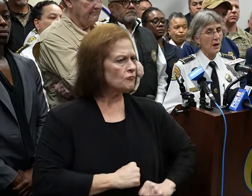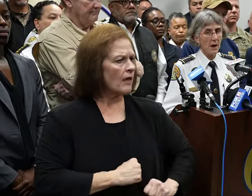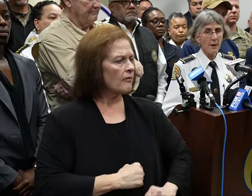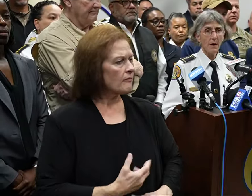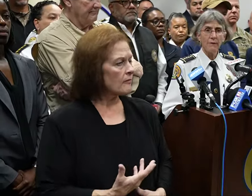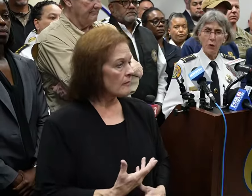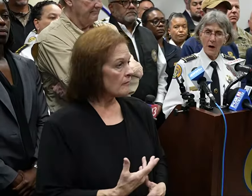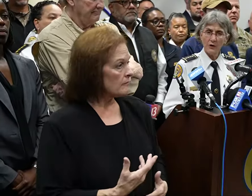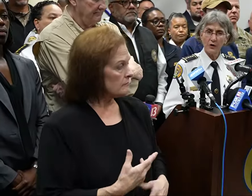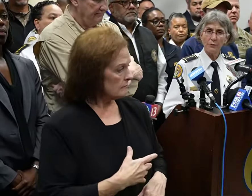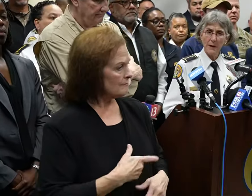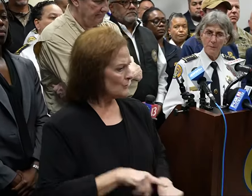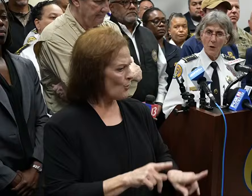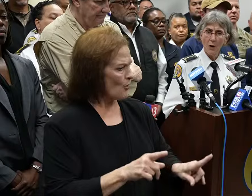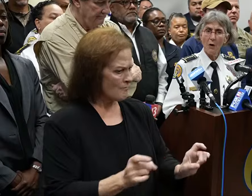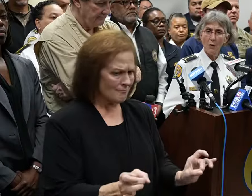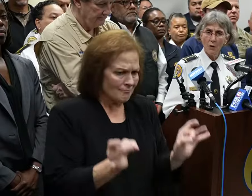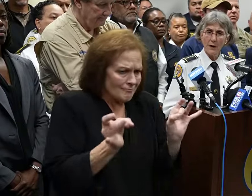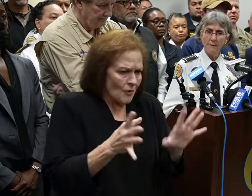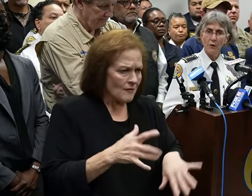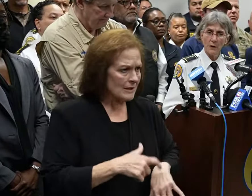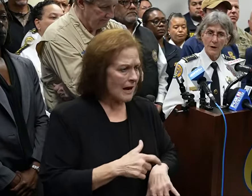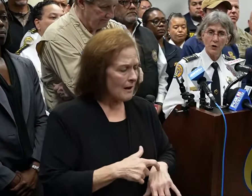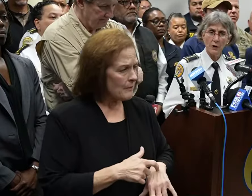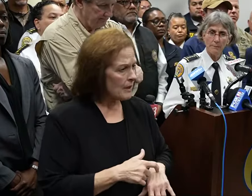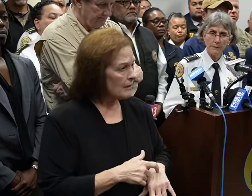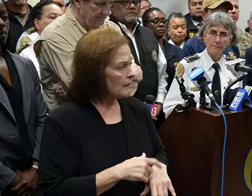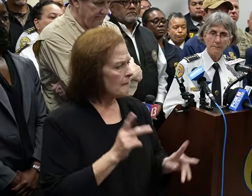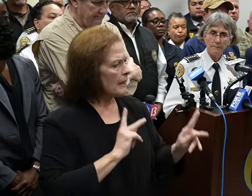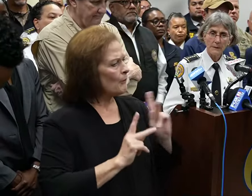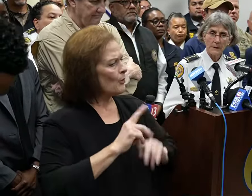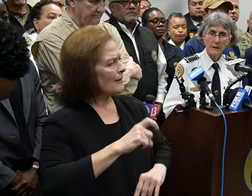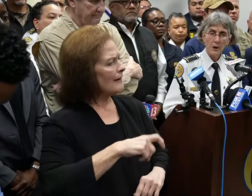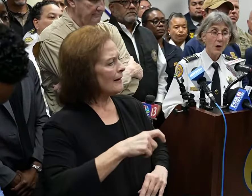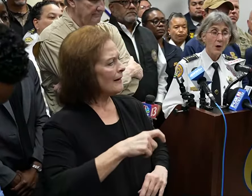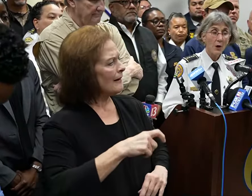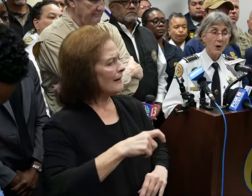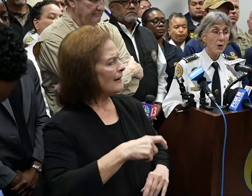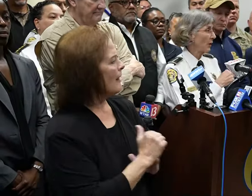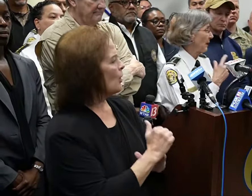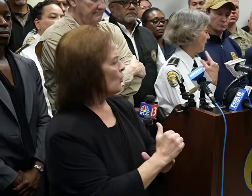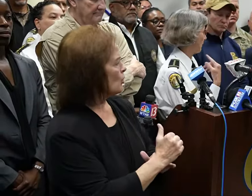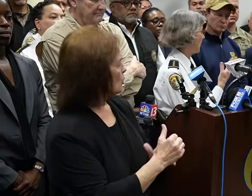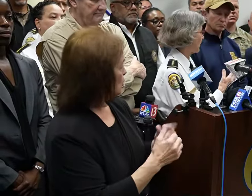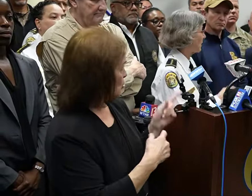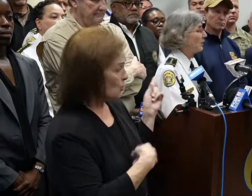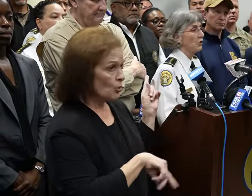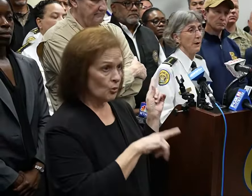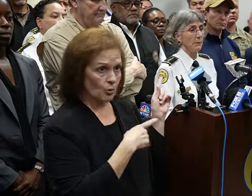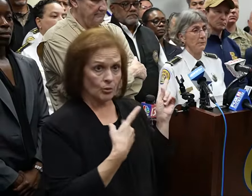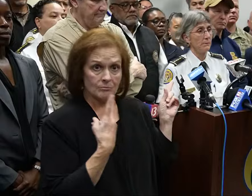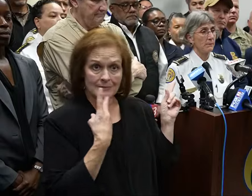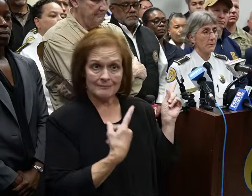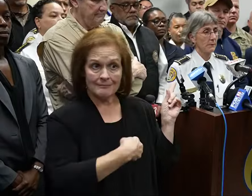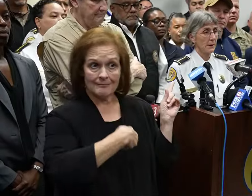In a time of crisis, people are looking for leadership. You are looking at the